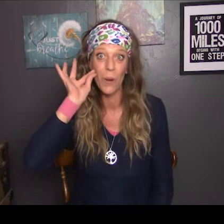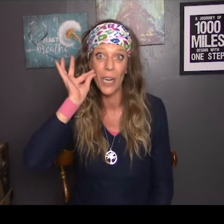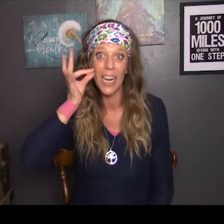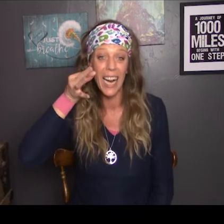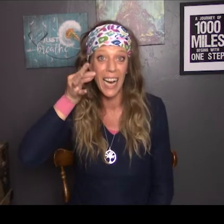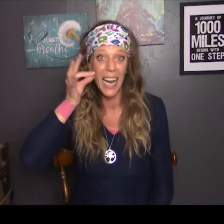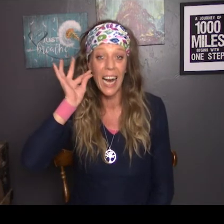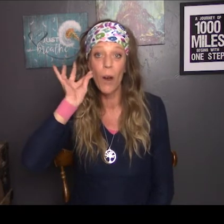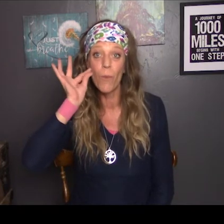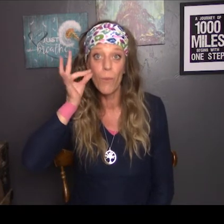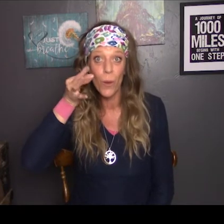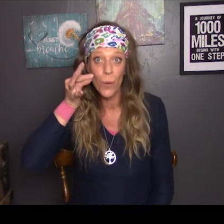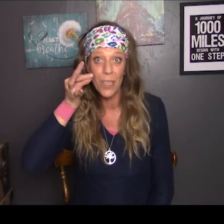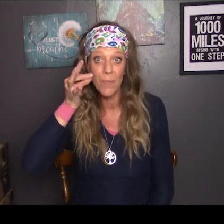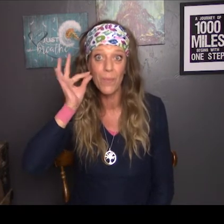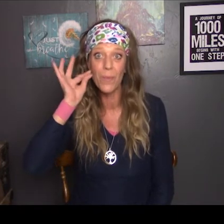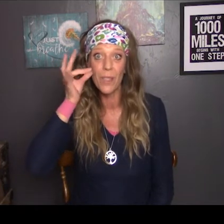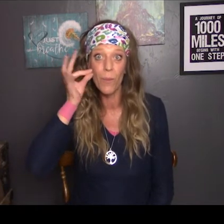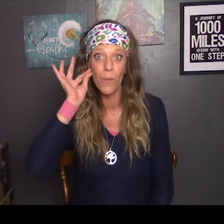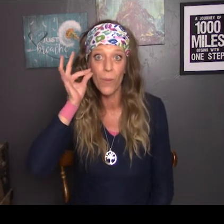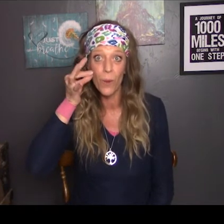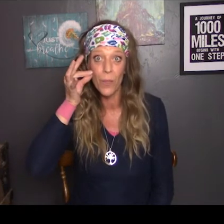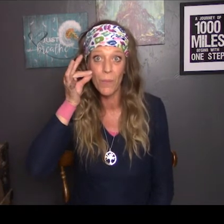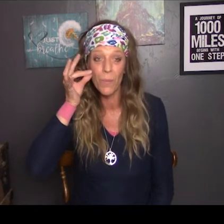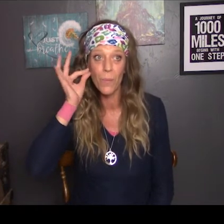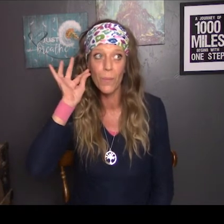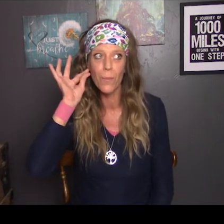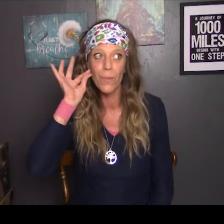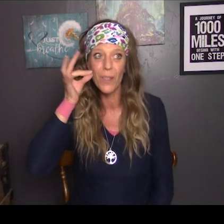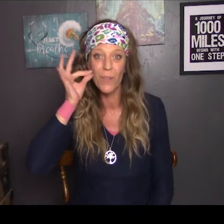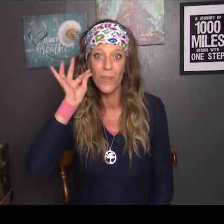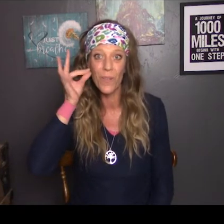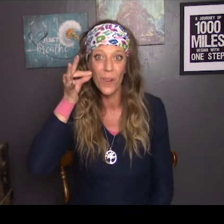forward. Fruit. Fruit. Fruit.